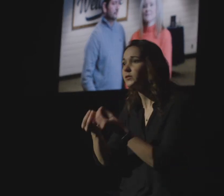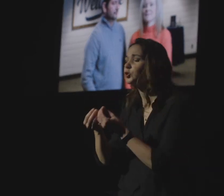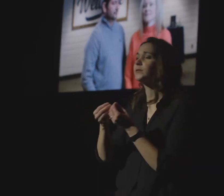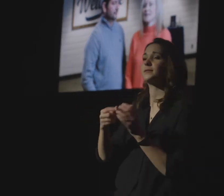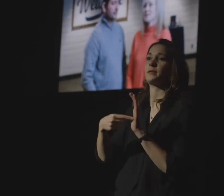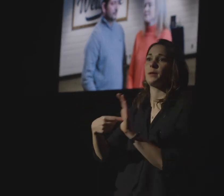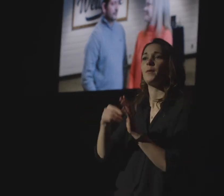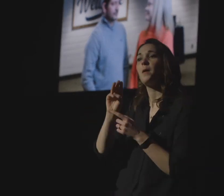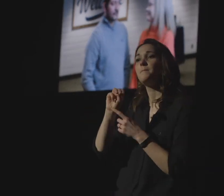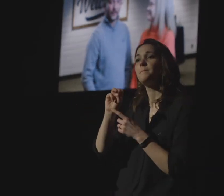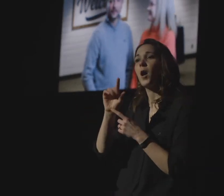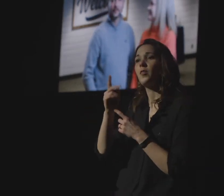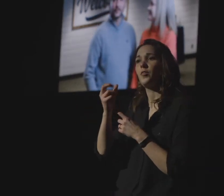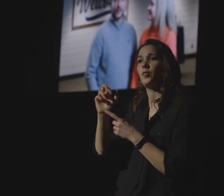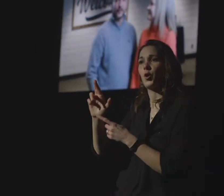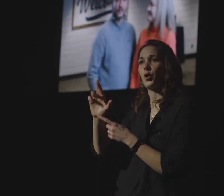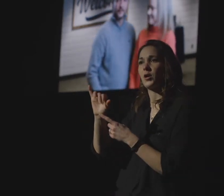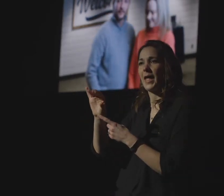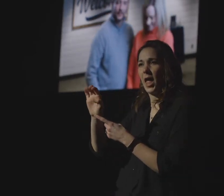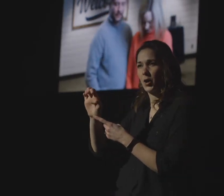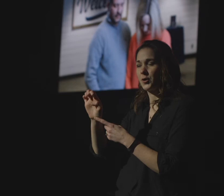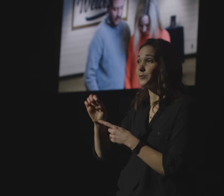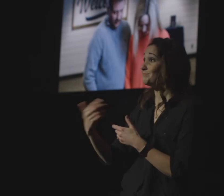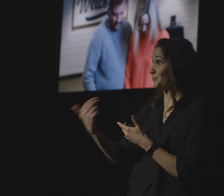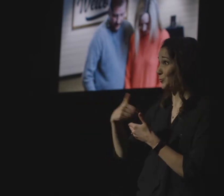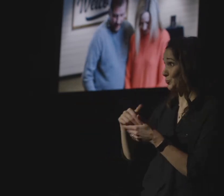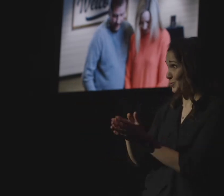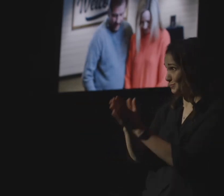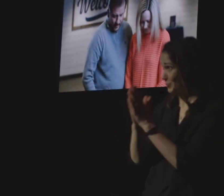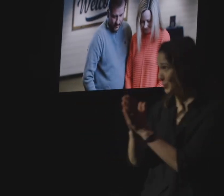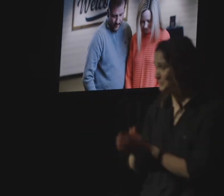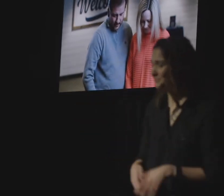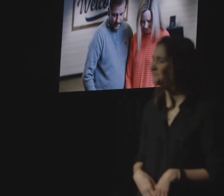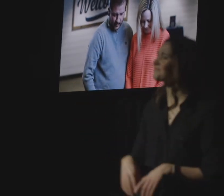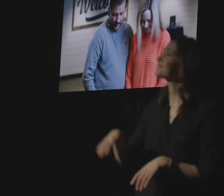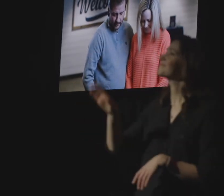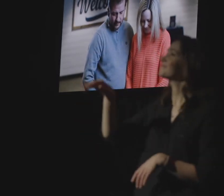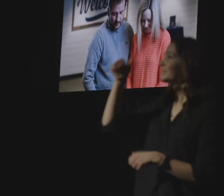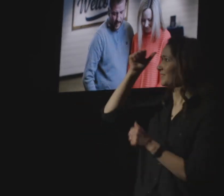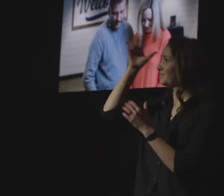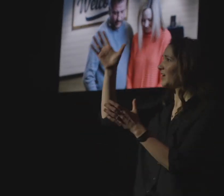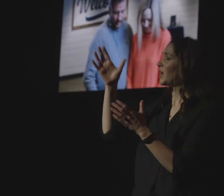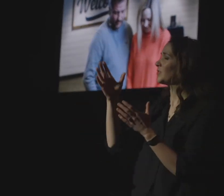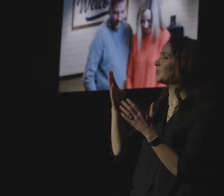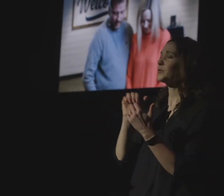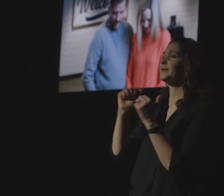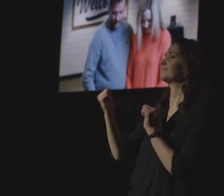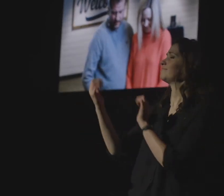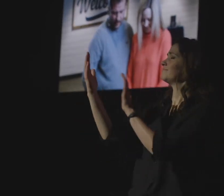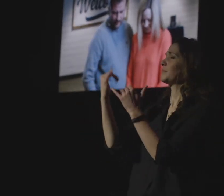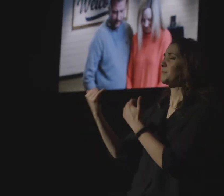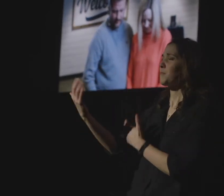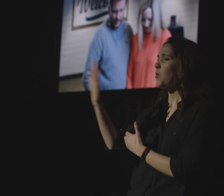well. Thank you. Please pray with us. Father God, we come to you this morning. We ask that you would